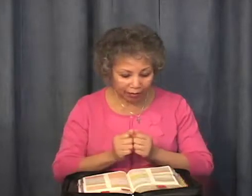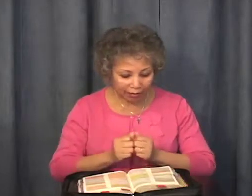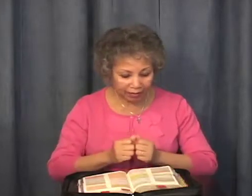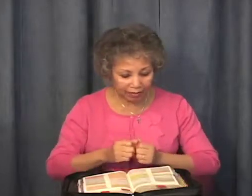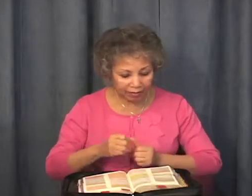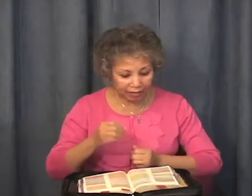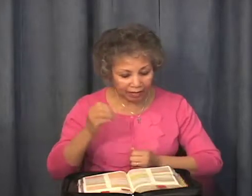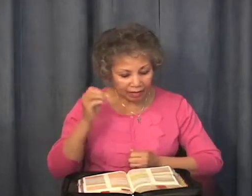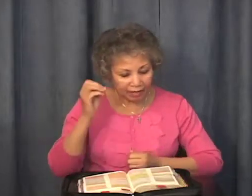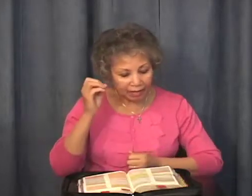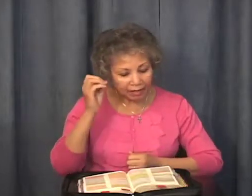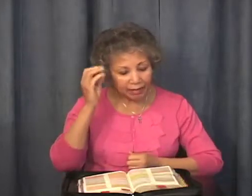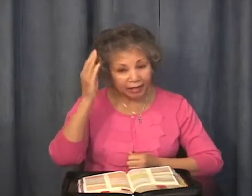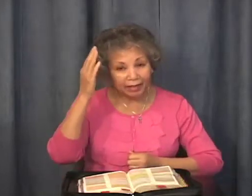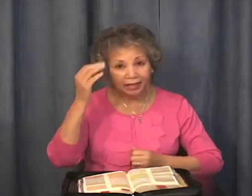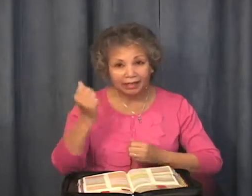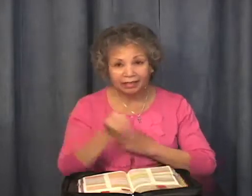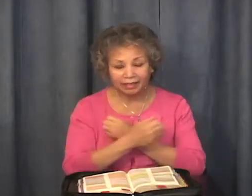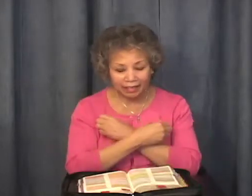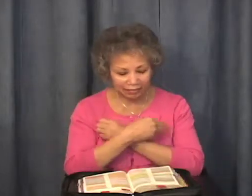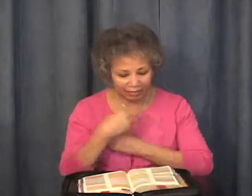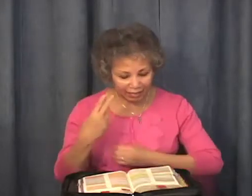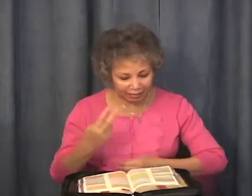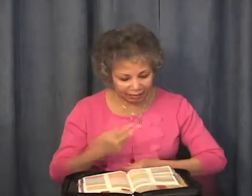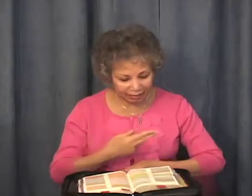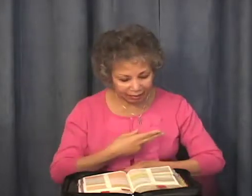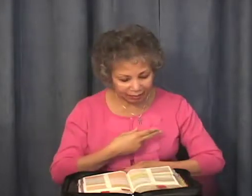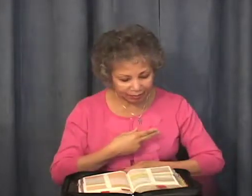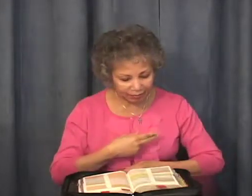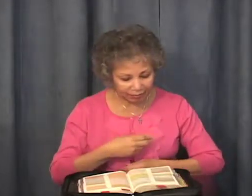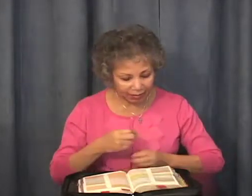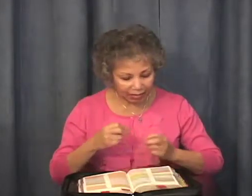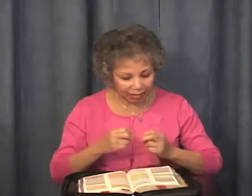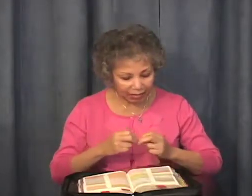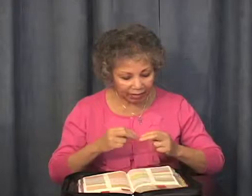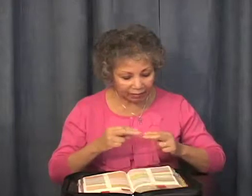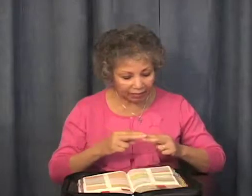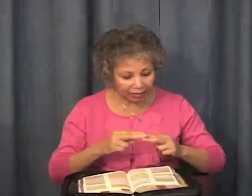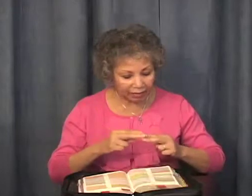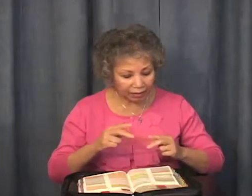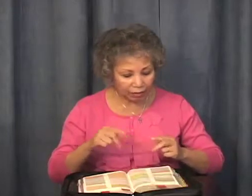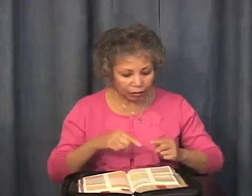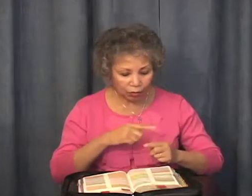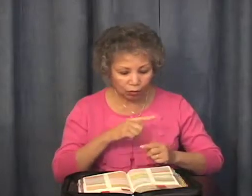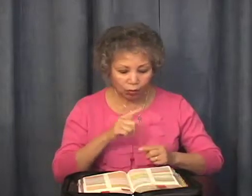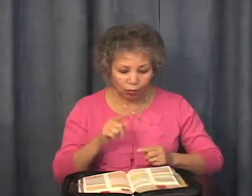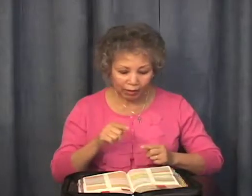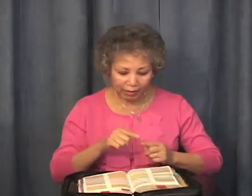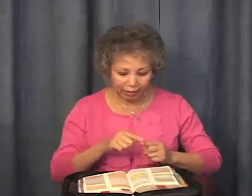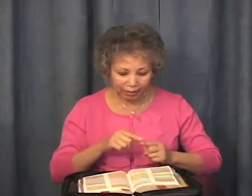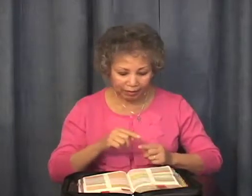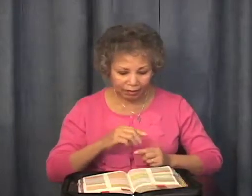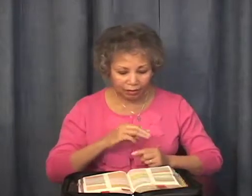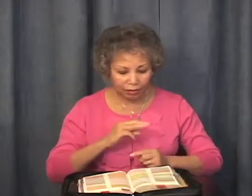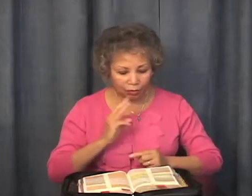wherewith he loved us, even when